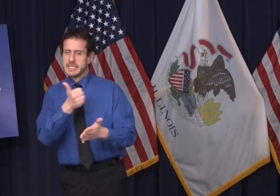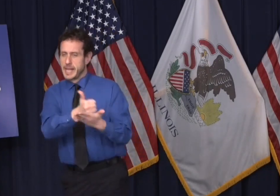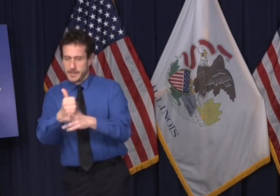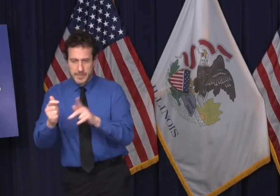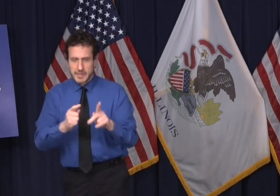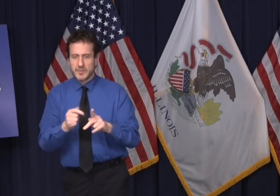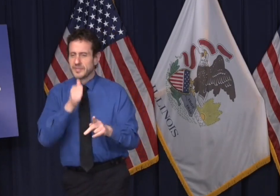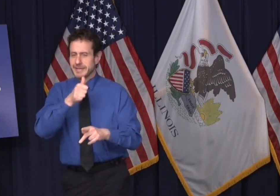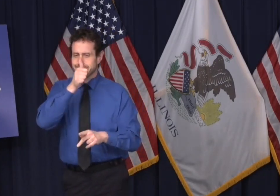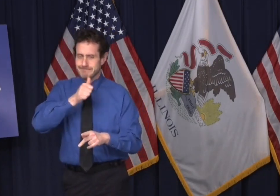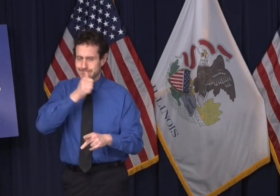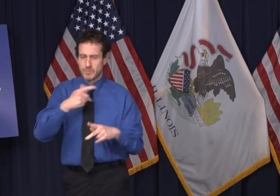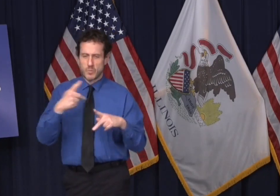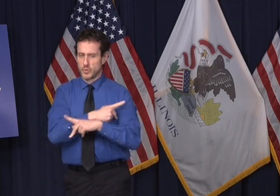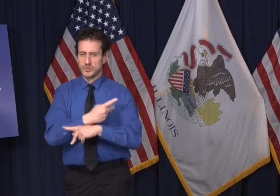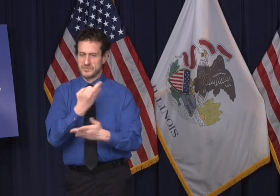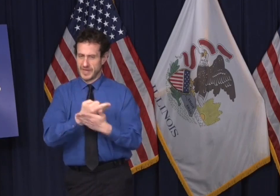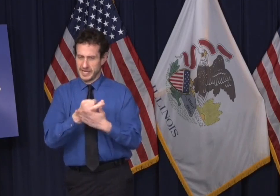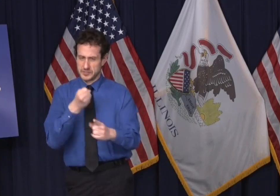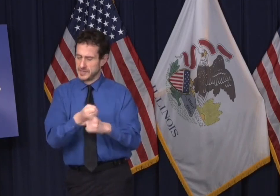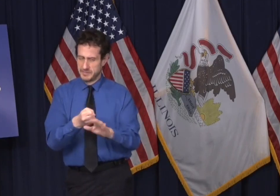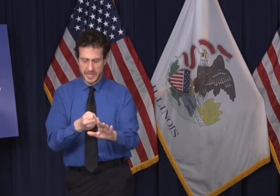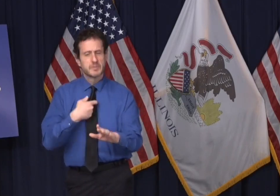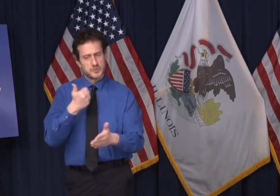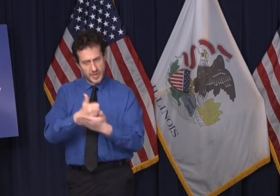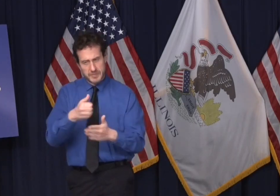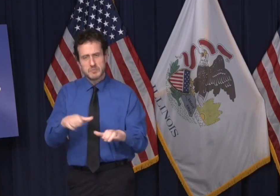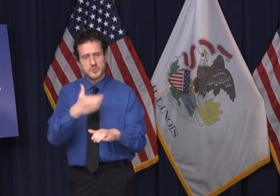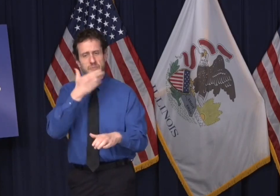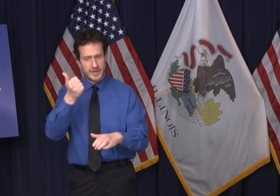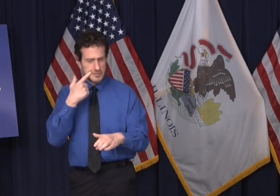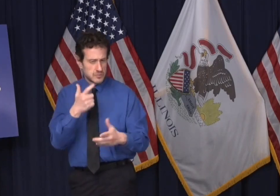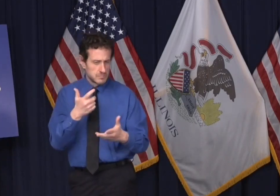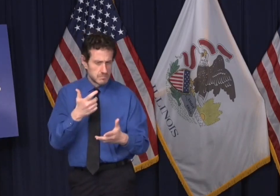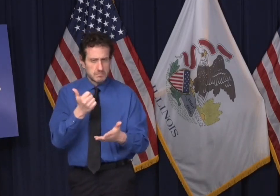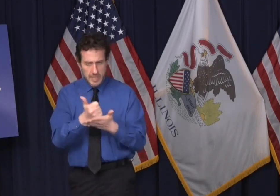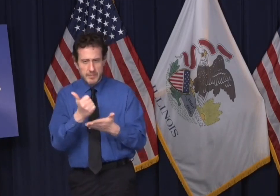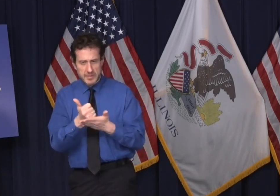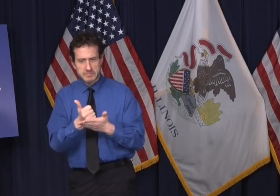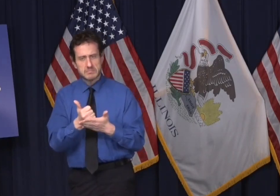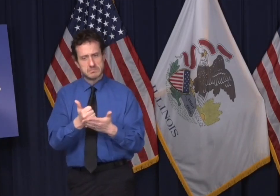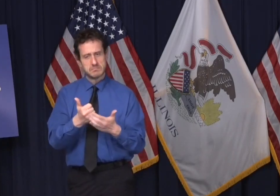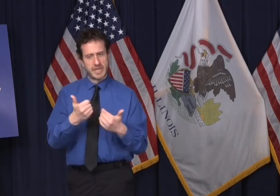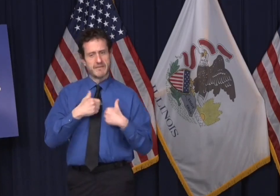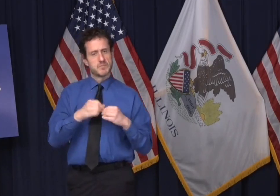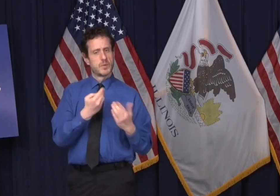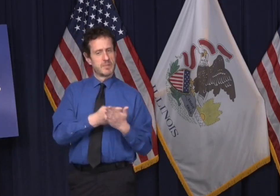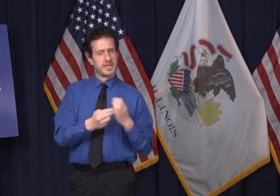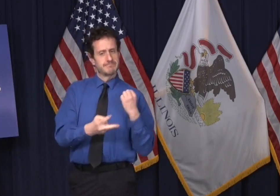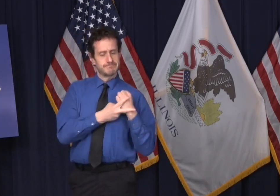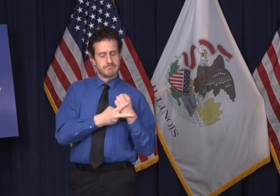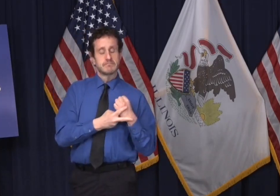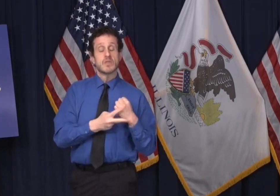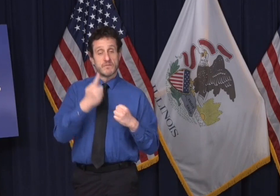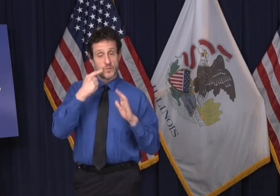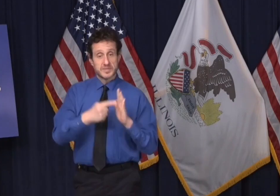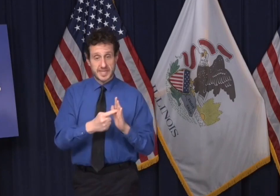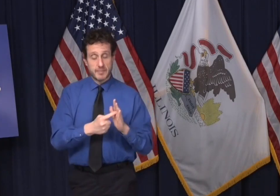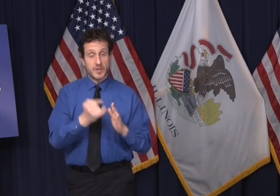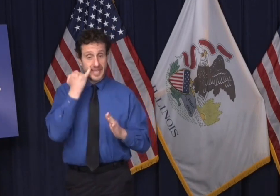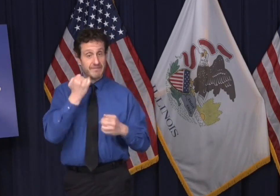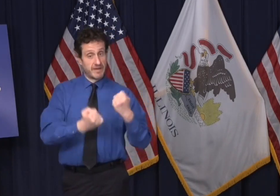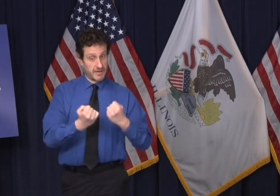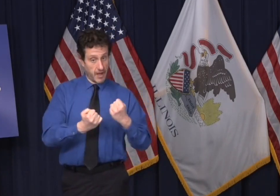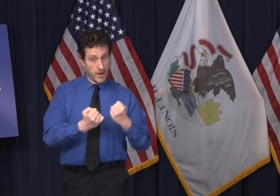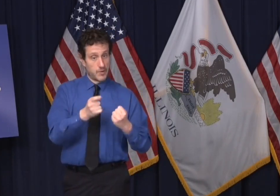impact. We've paused the repossession of vehicles. We've asked